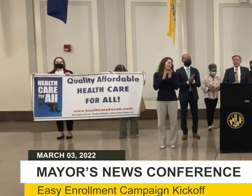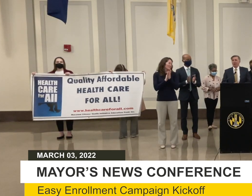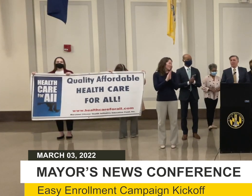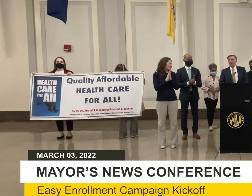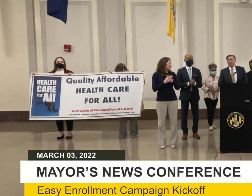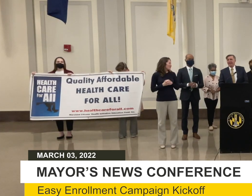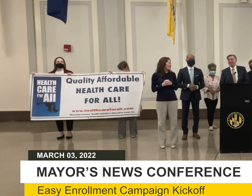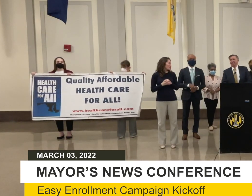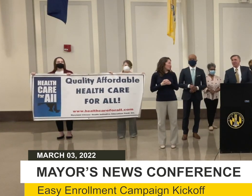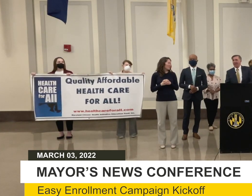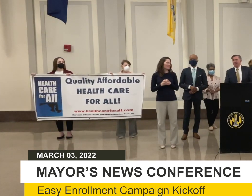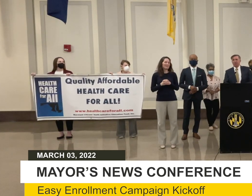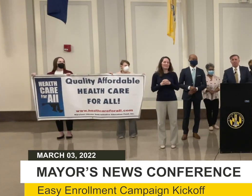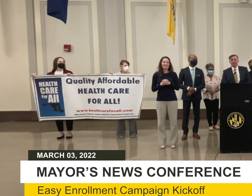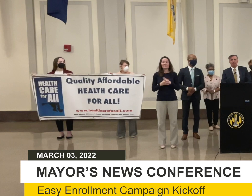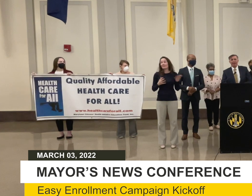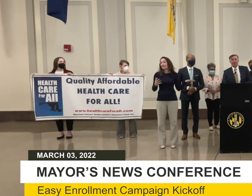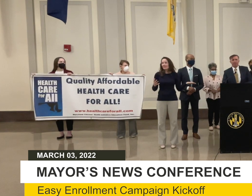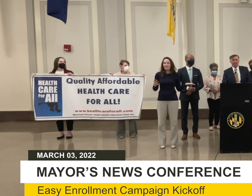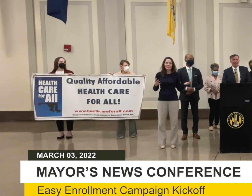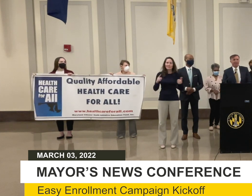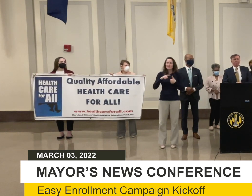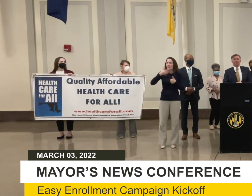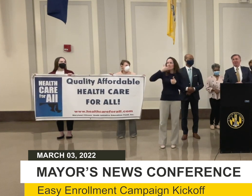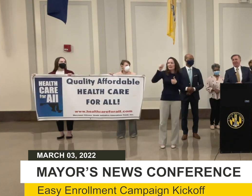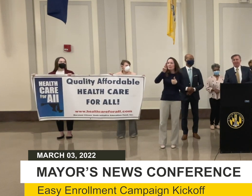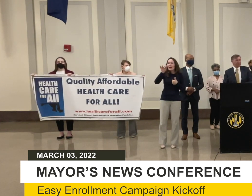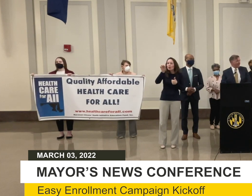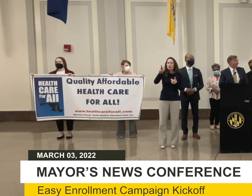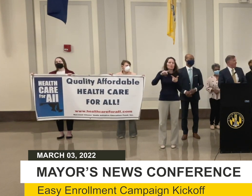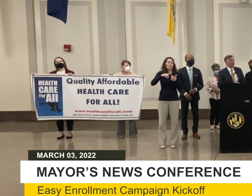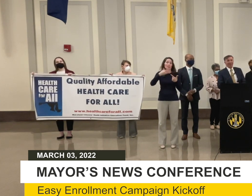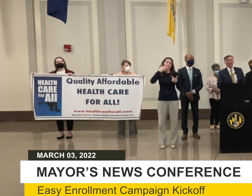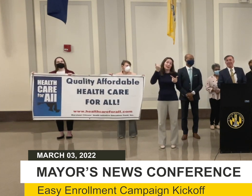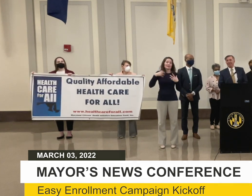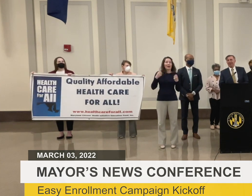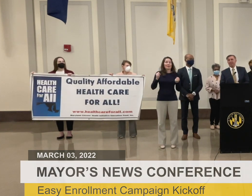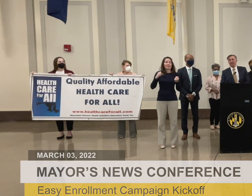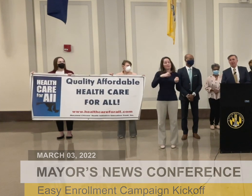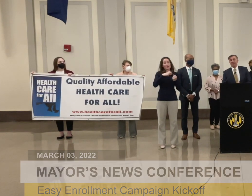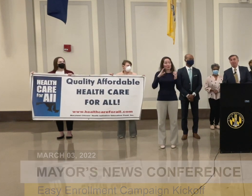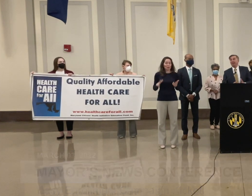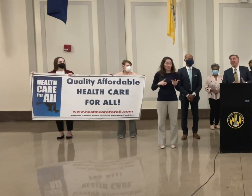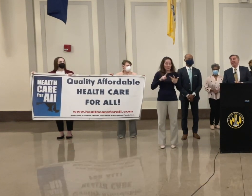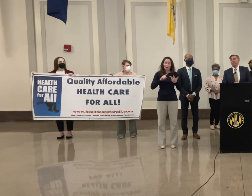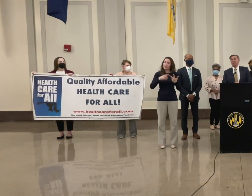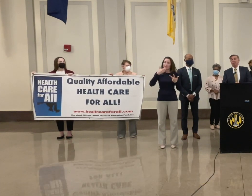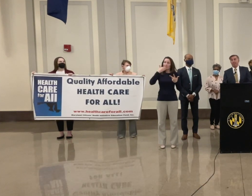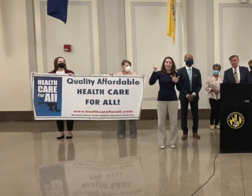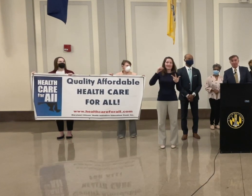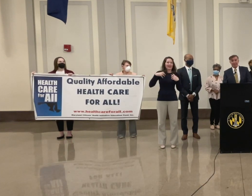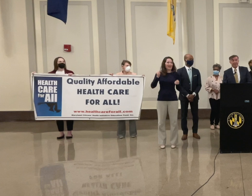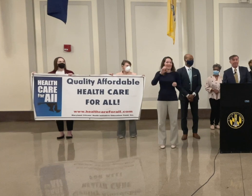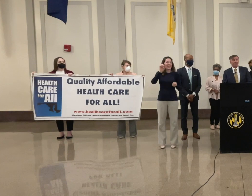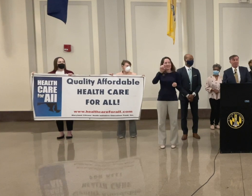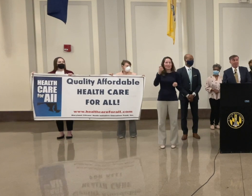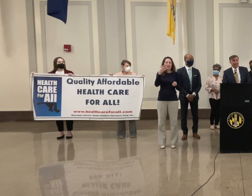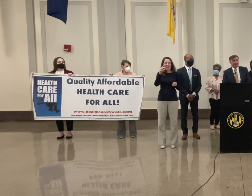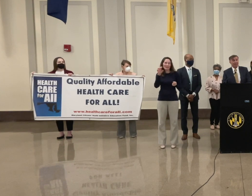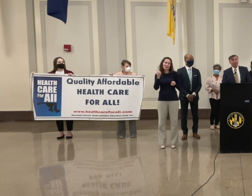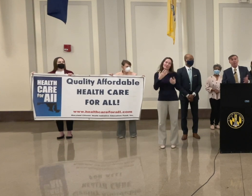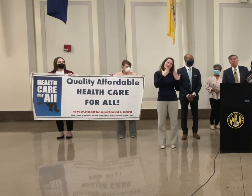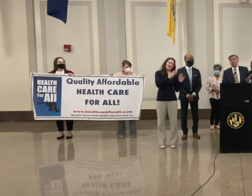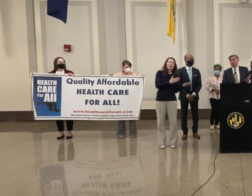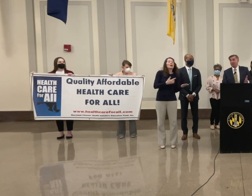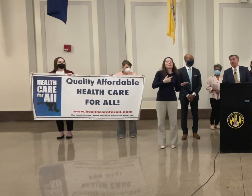Here you heard from the best exchange, the best mayor, and the best health commissioner in the country. Thank you all very, very much. I'm glad that Michelle mentioned that 7 other